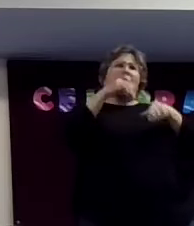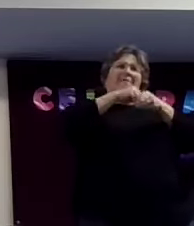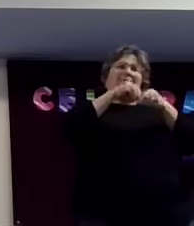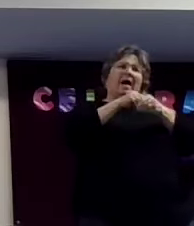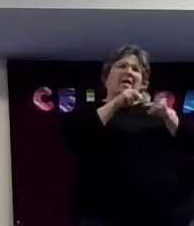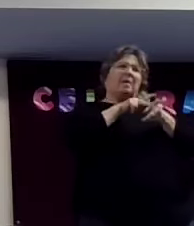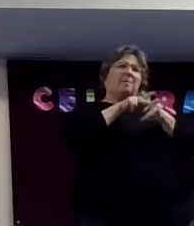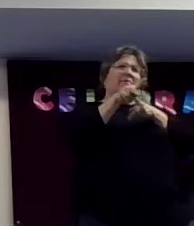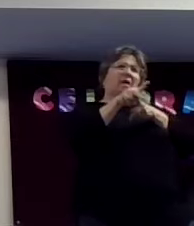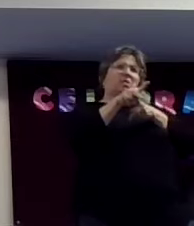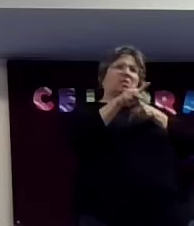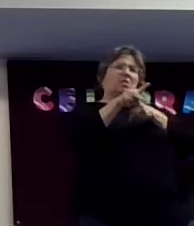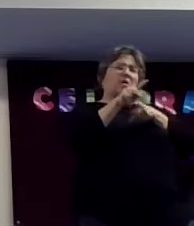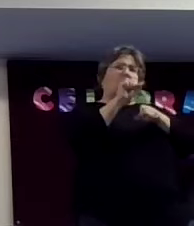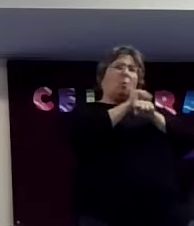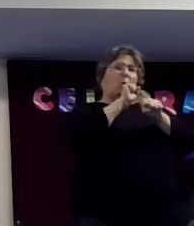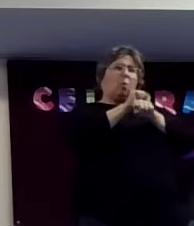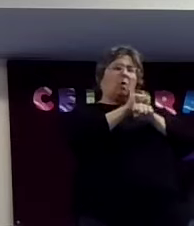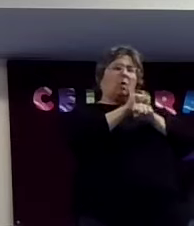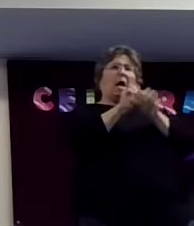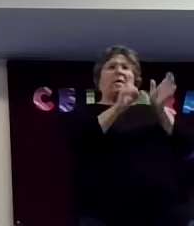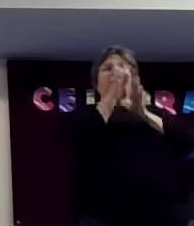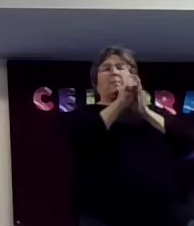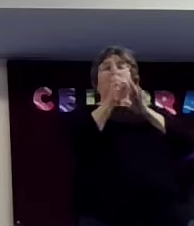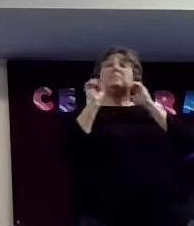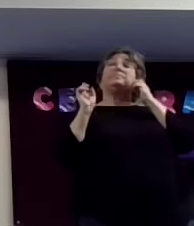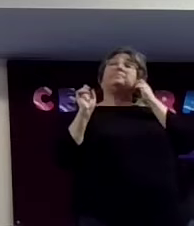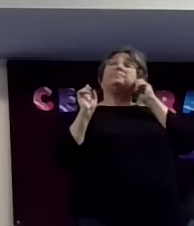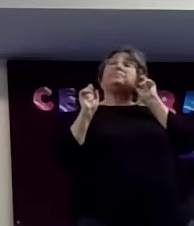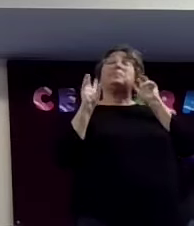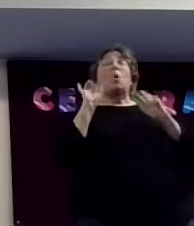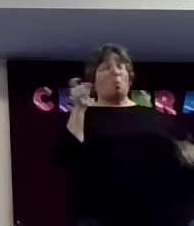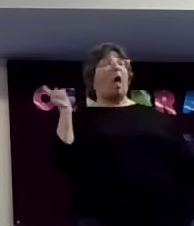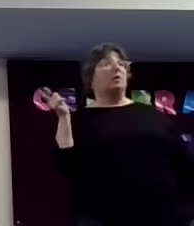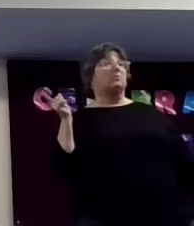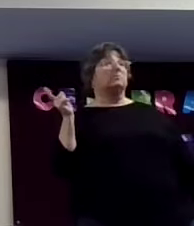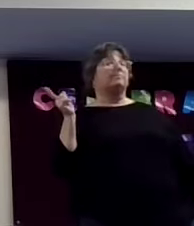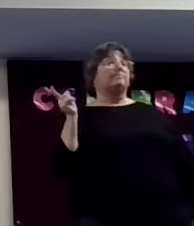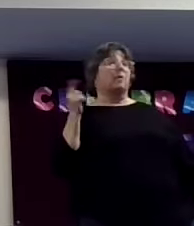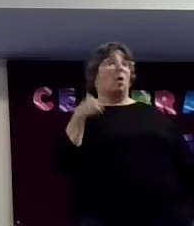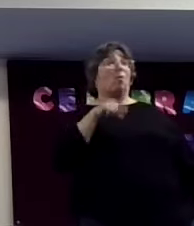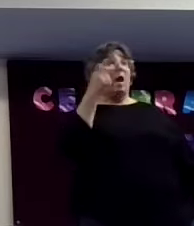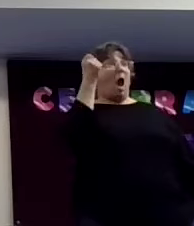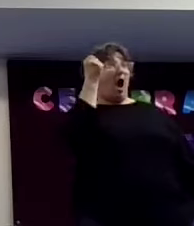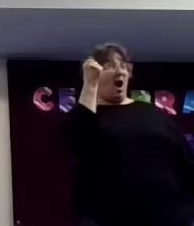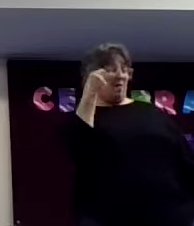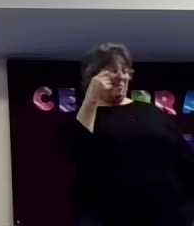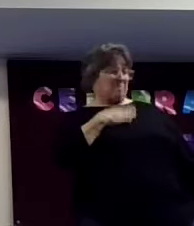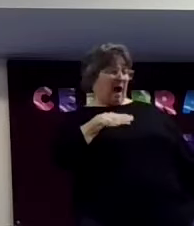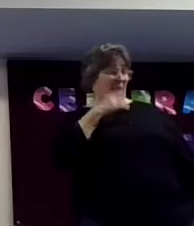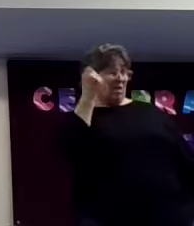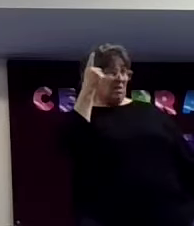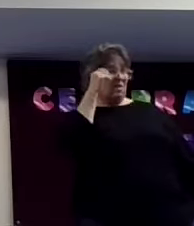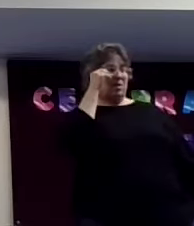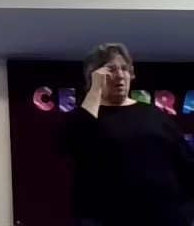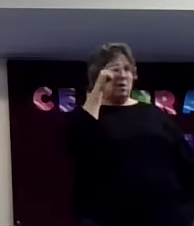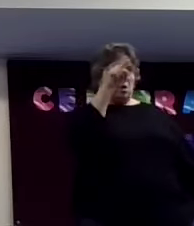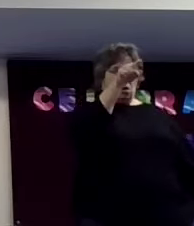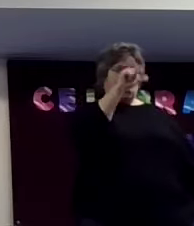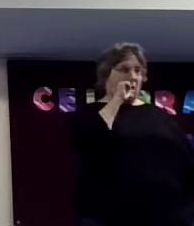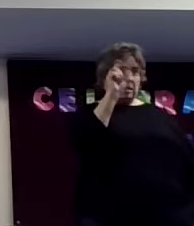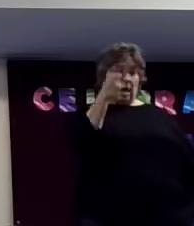professional, our workforce development? Well, from what we understand, you